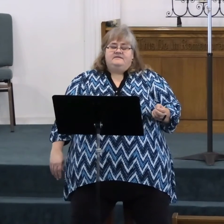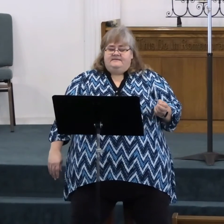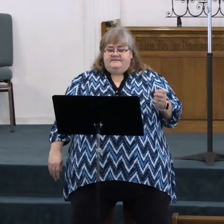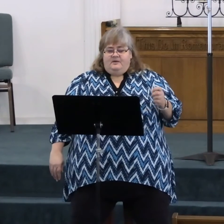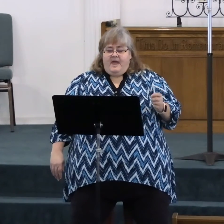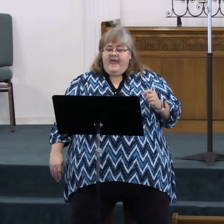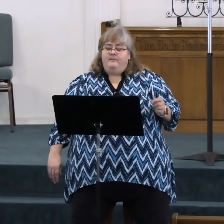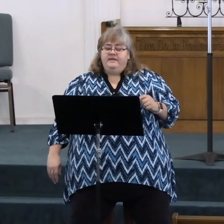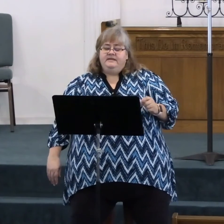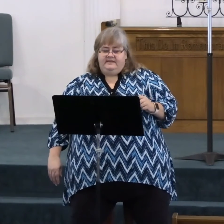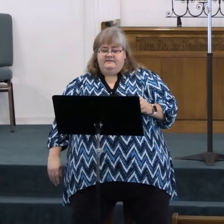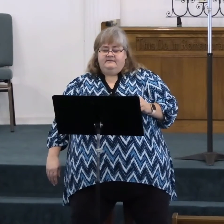So how many